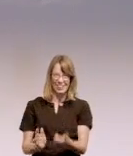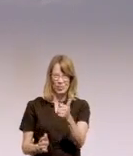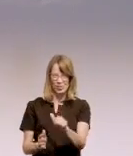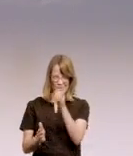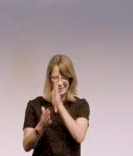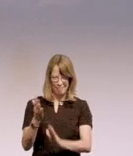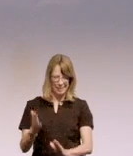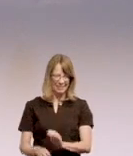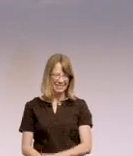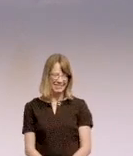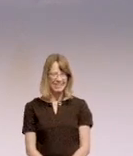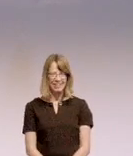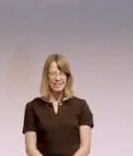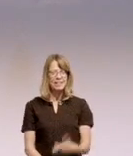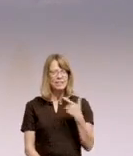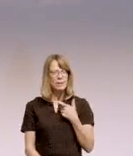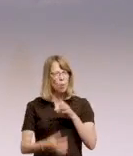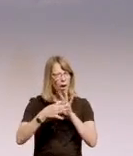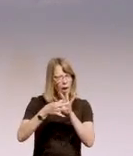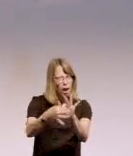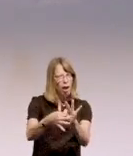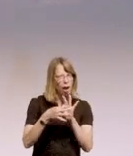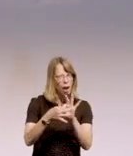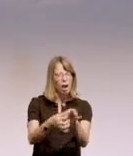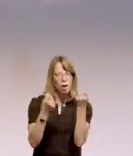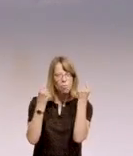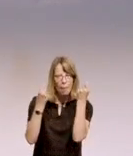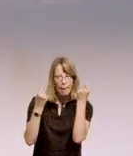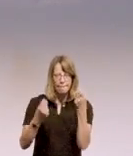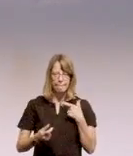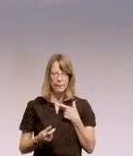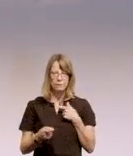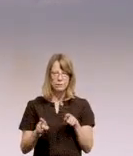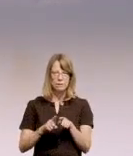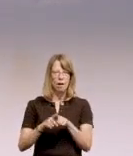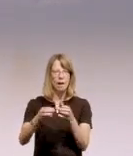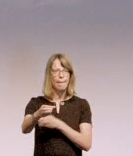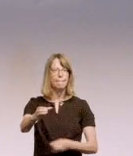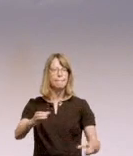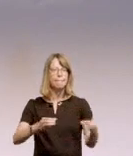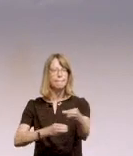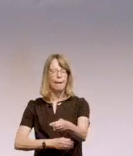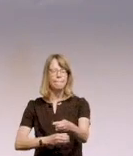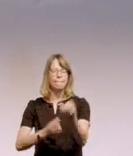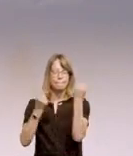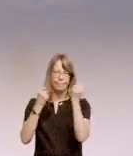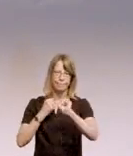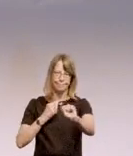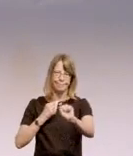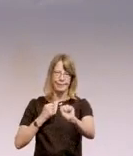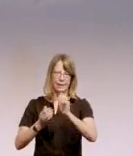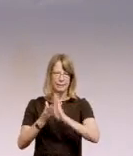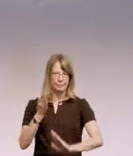The reason that we empathize with people is because it allows us to walk in their shoes. And as a user experience designer,